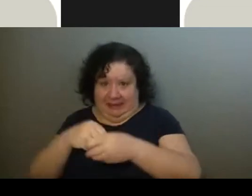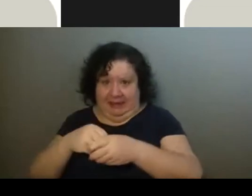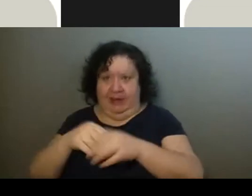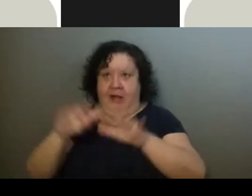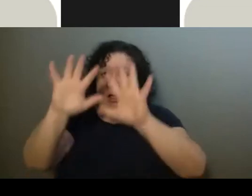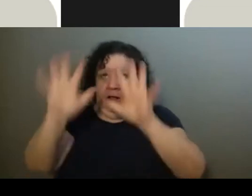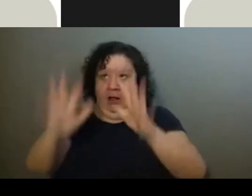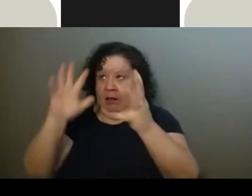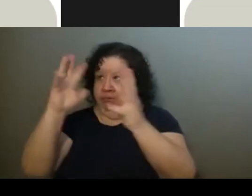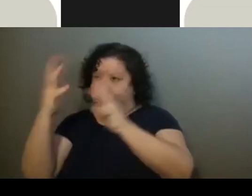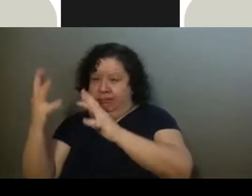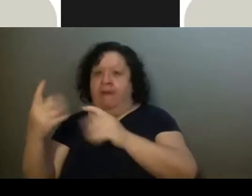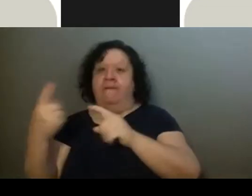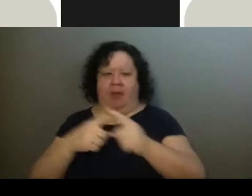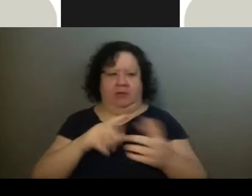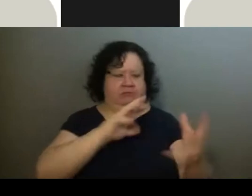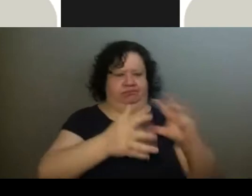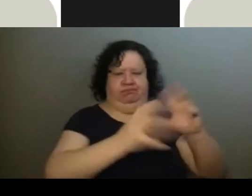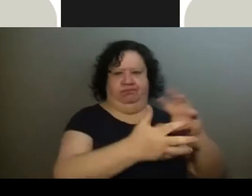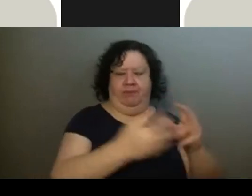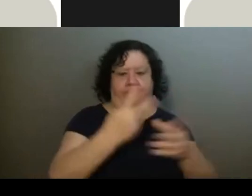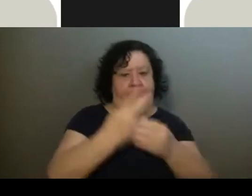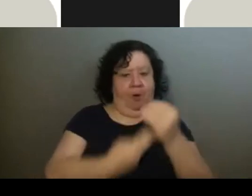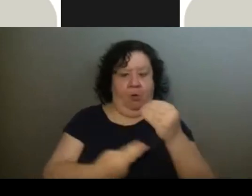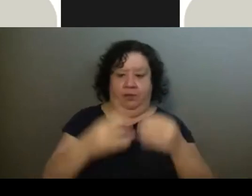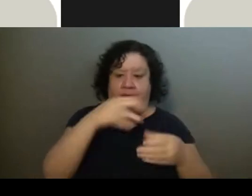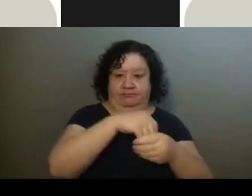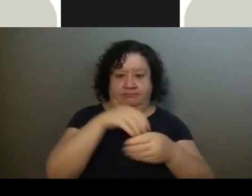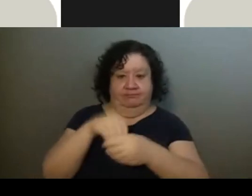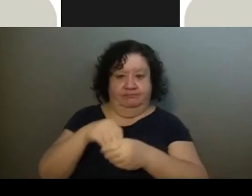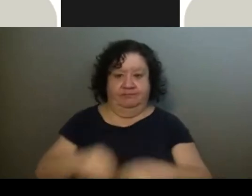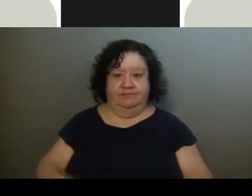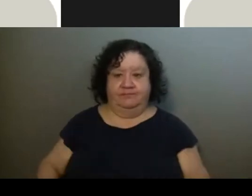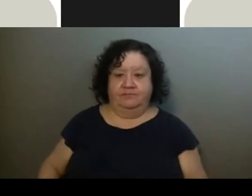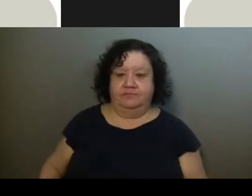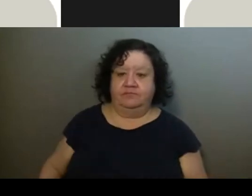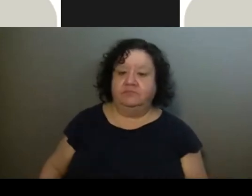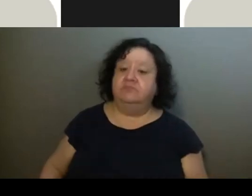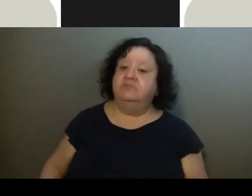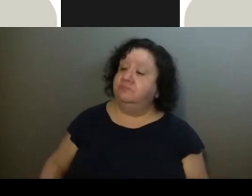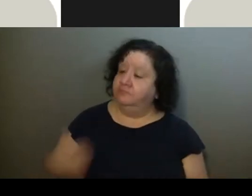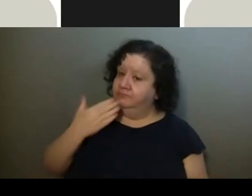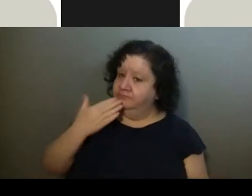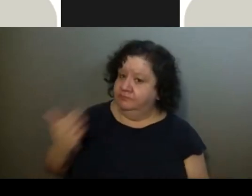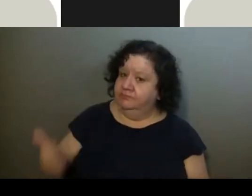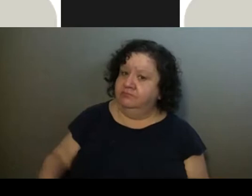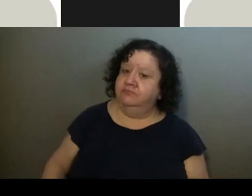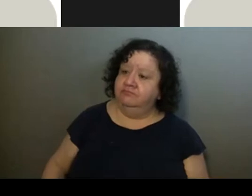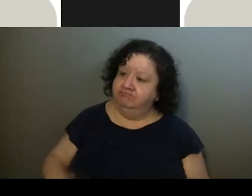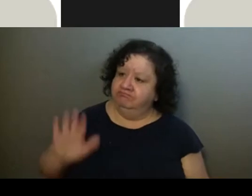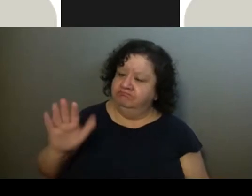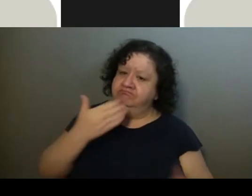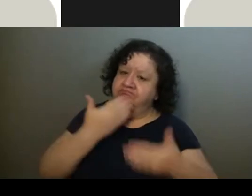thank you for that question and statement. So I'll be, we'll take the second question and we